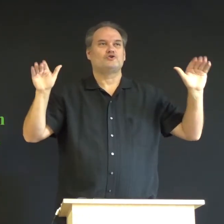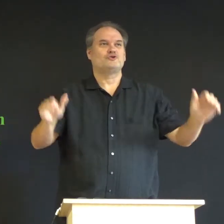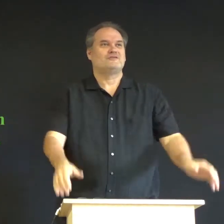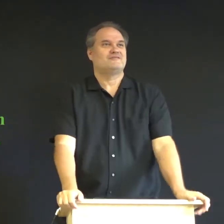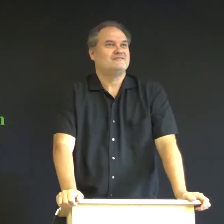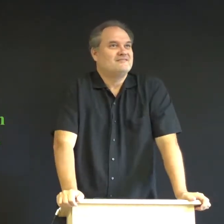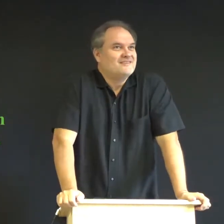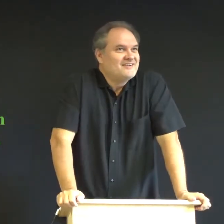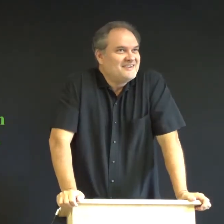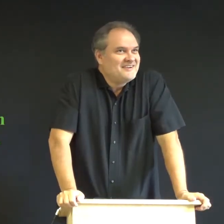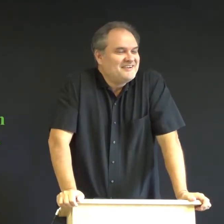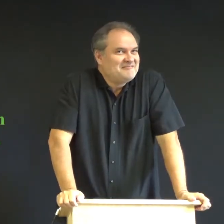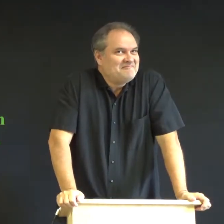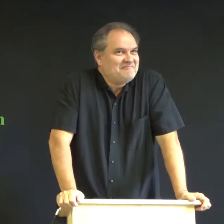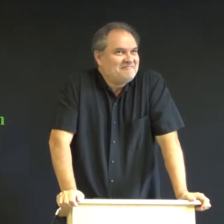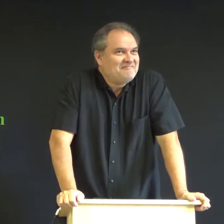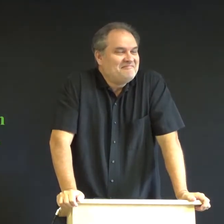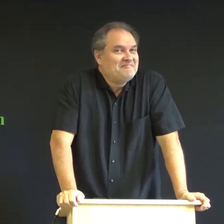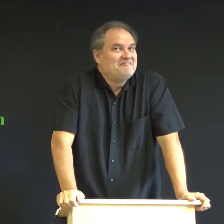what is their view of angels?